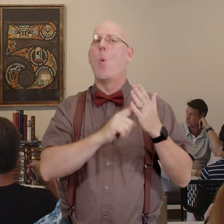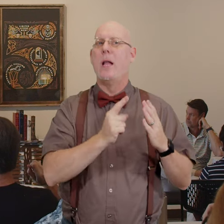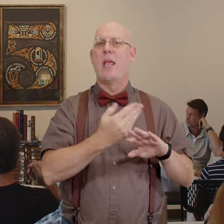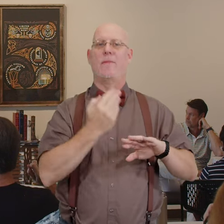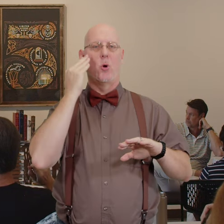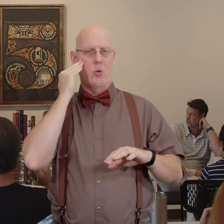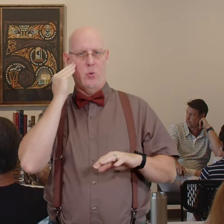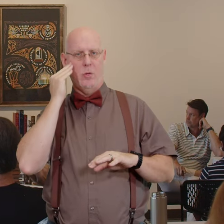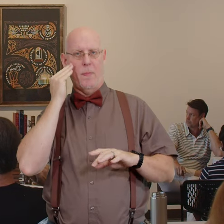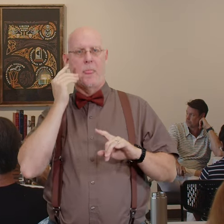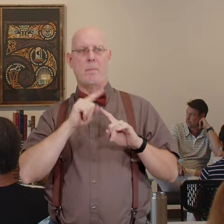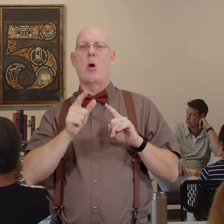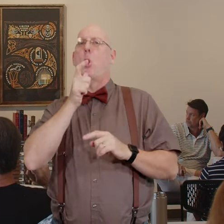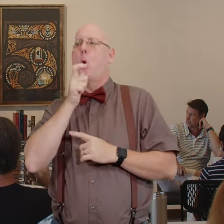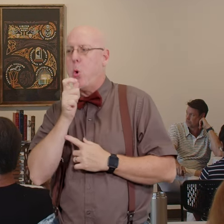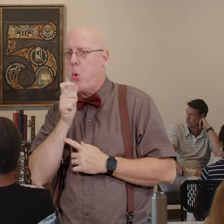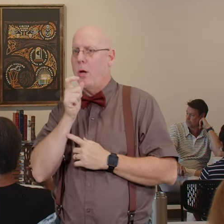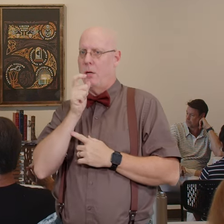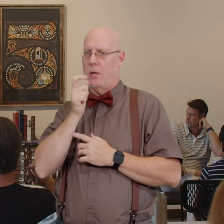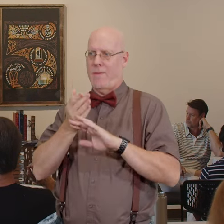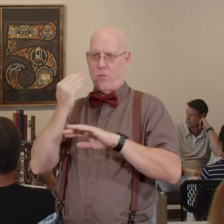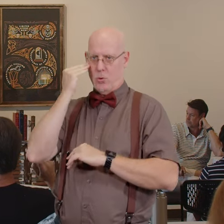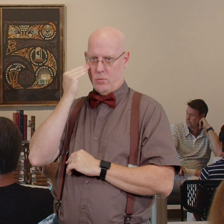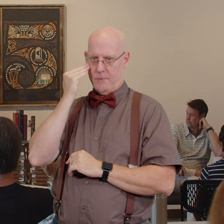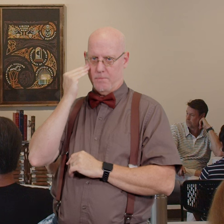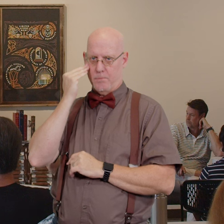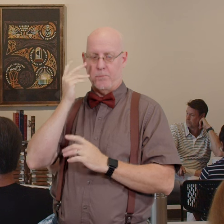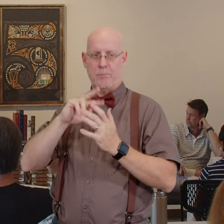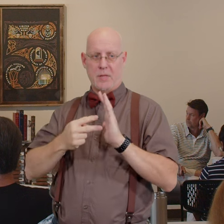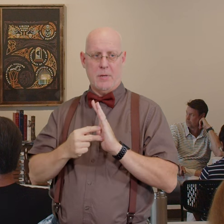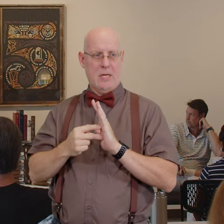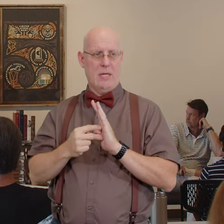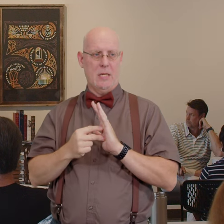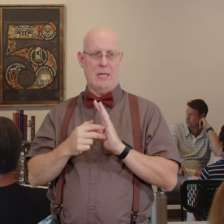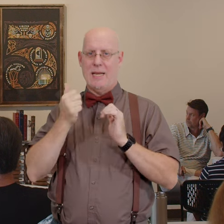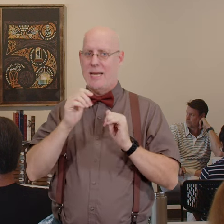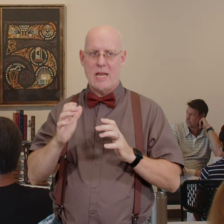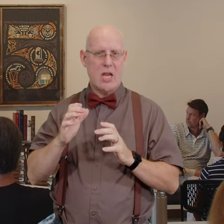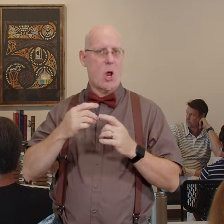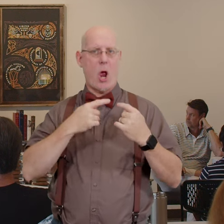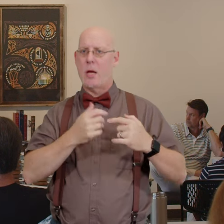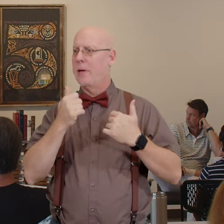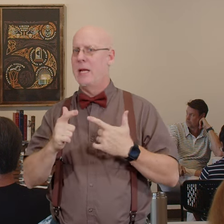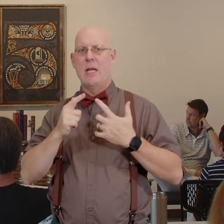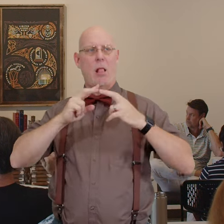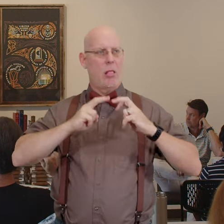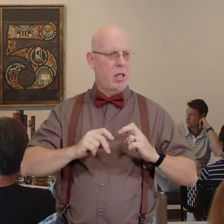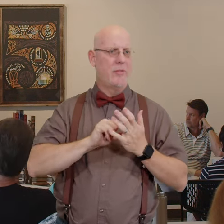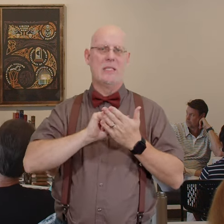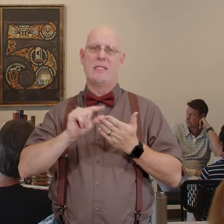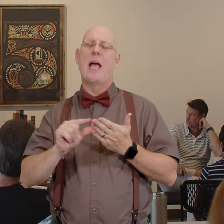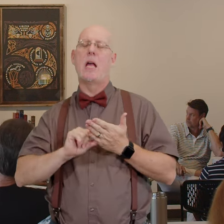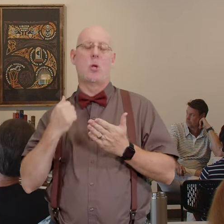what he foreknew, but rather who he foreknew. Which means by any metric, any argumentation, any unpacking